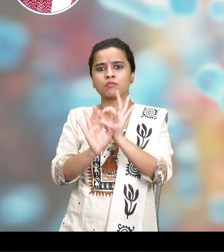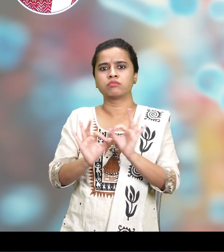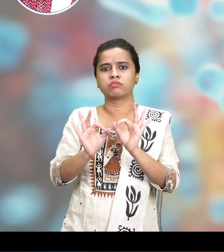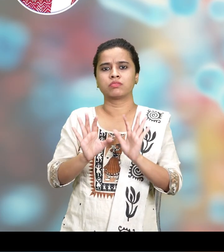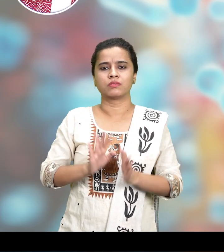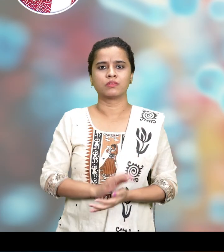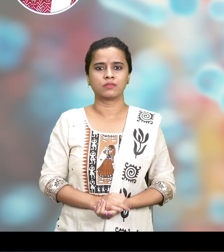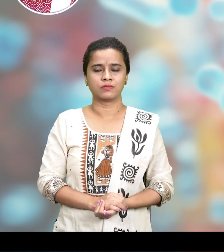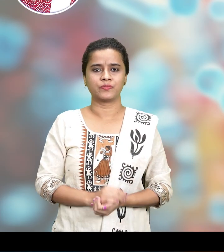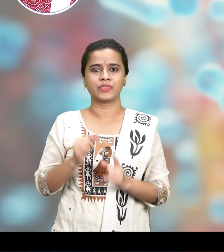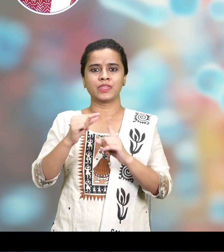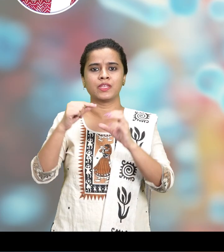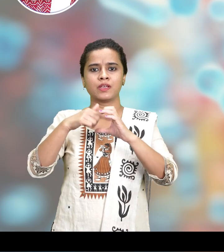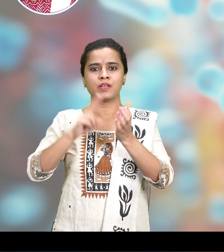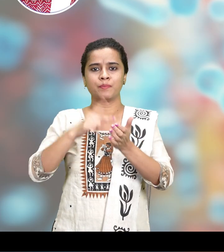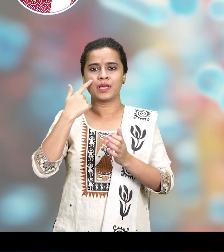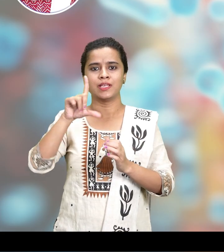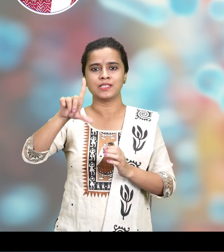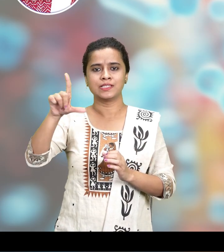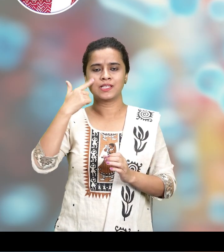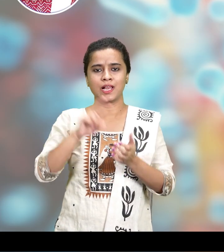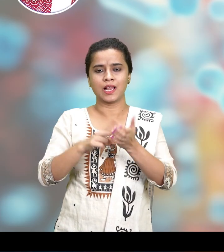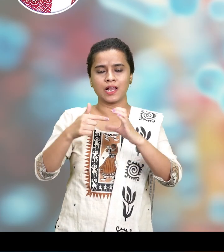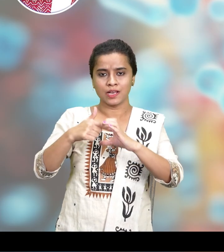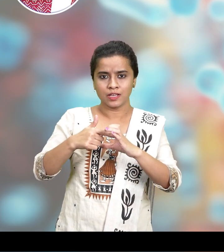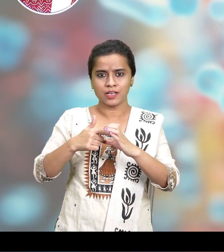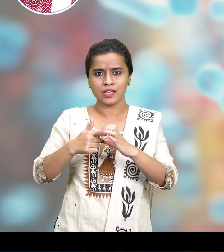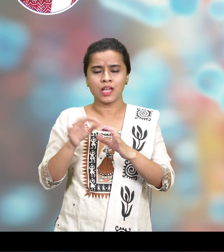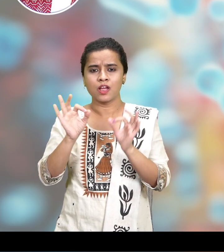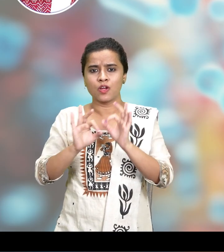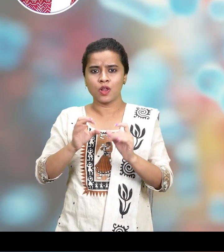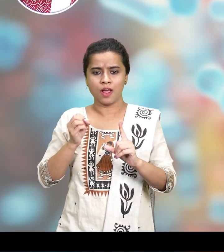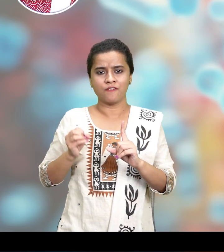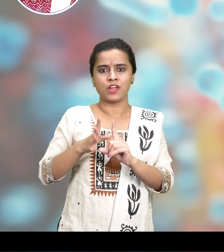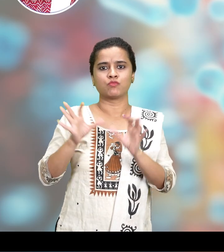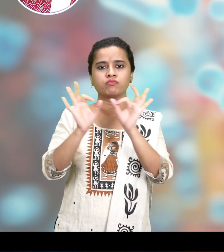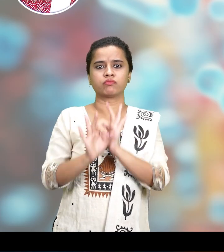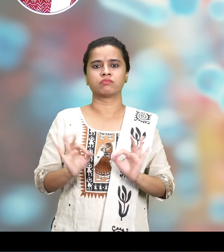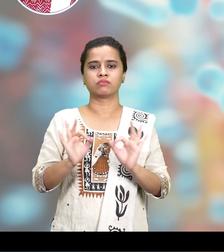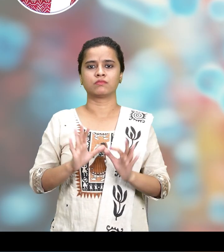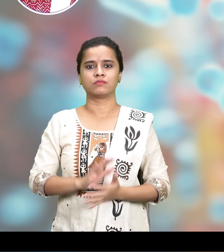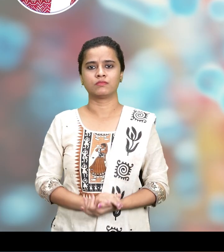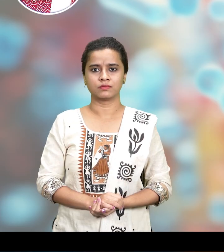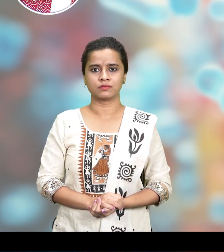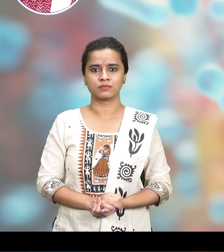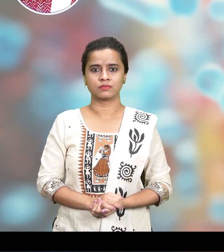So, penicillin cannot have such an effect on us.